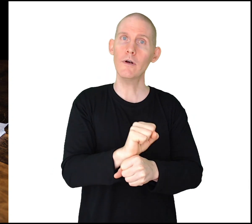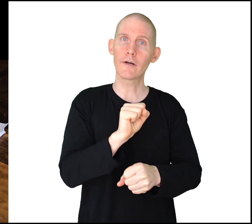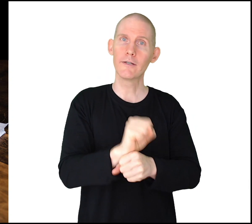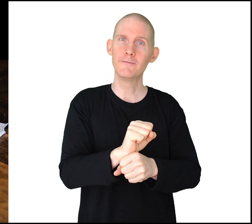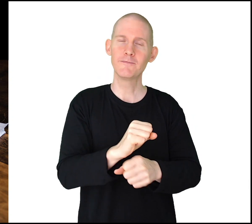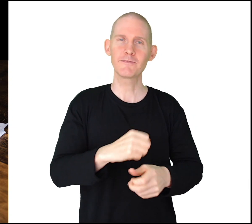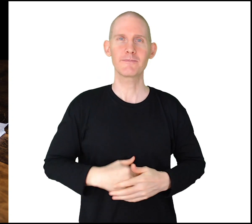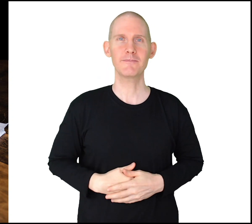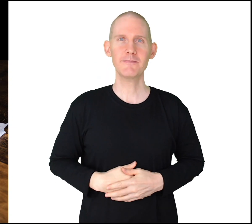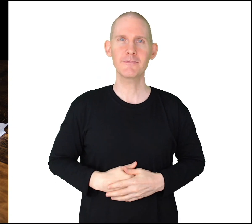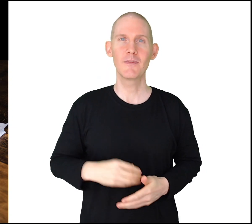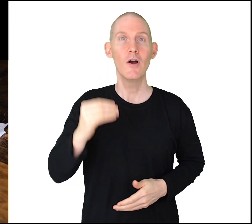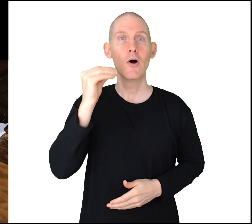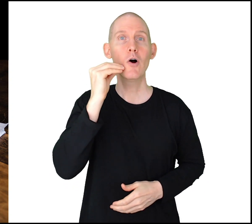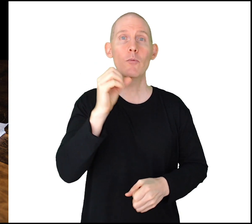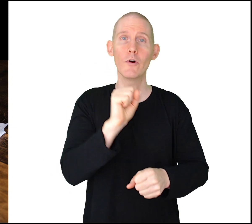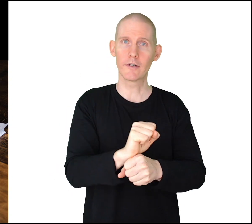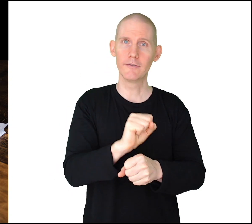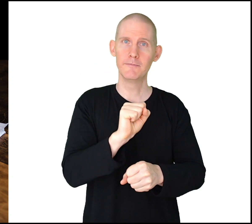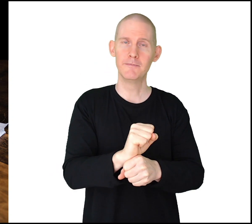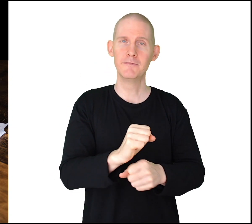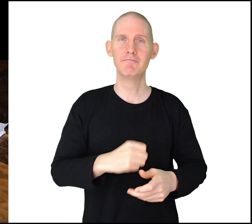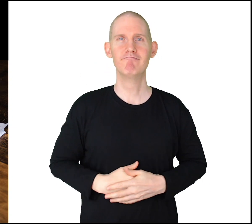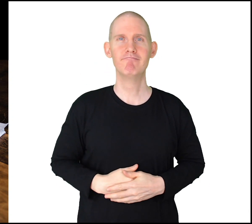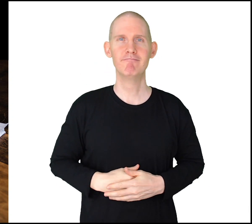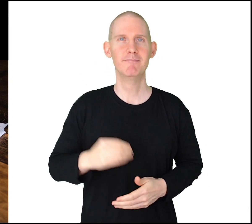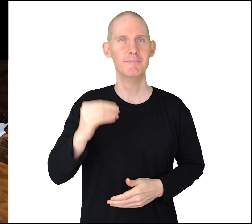work. Homework.